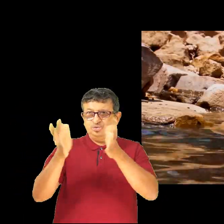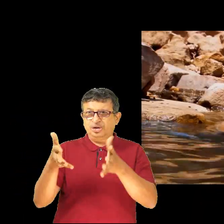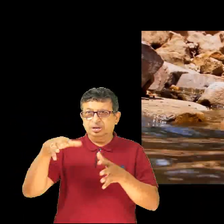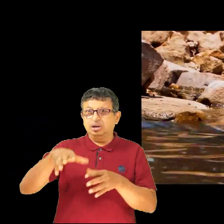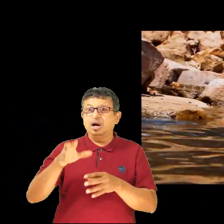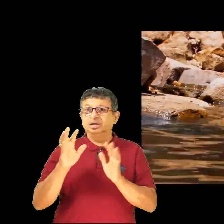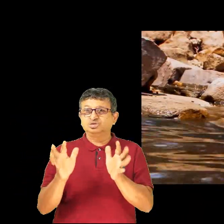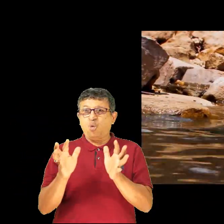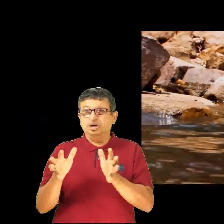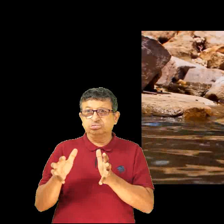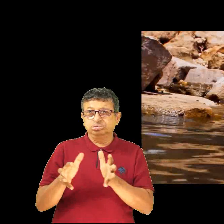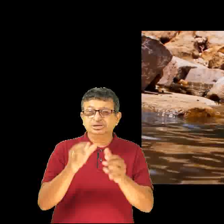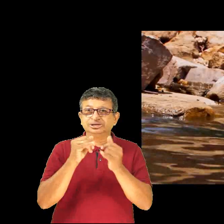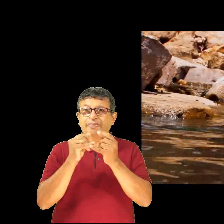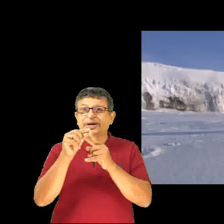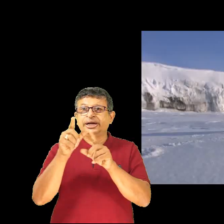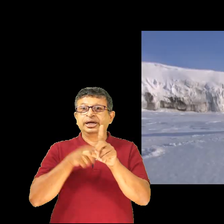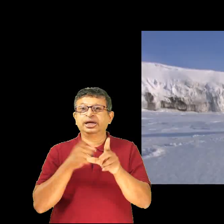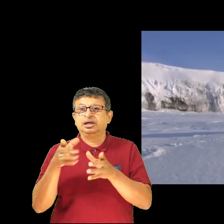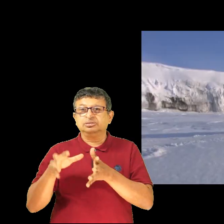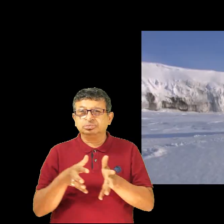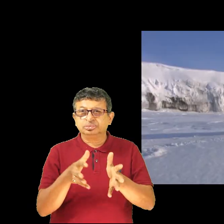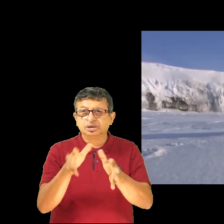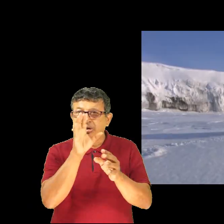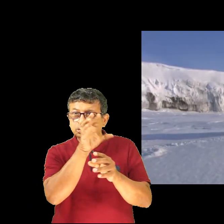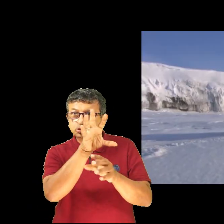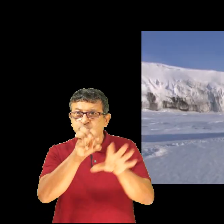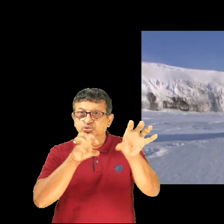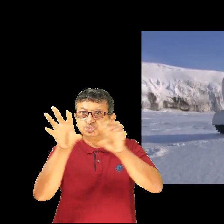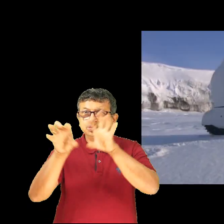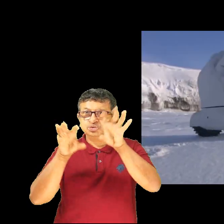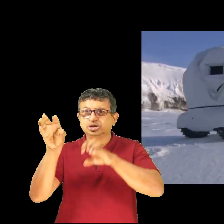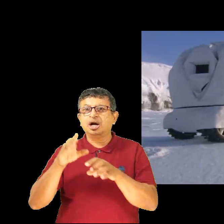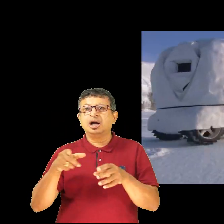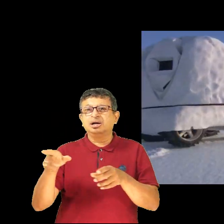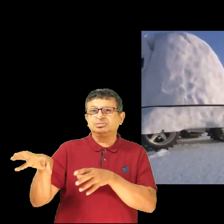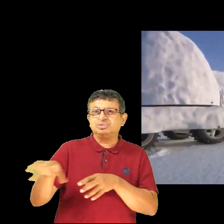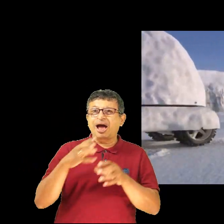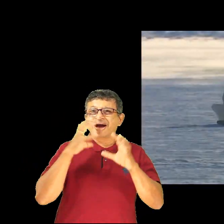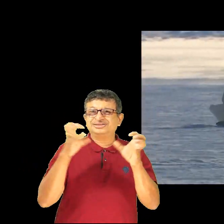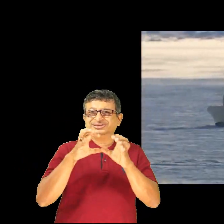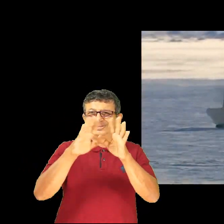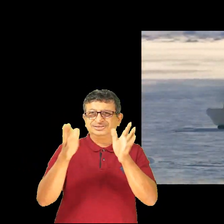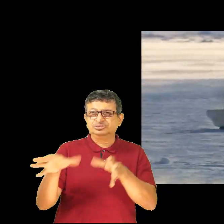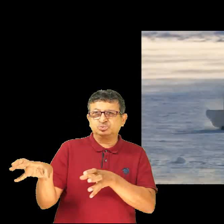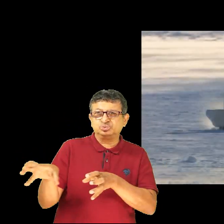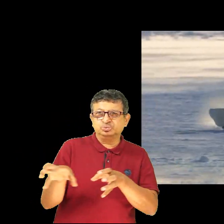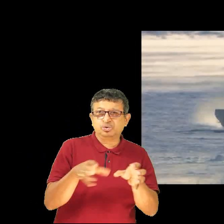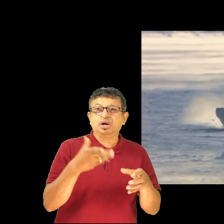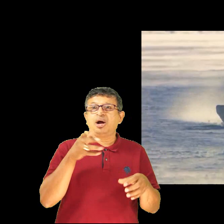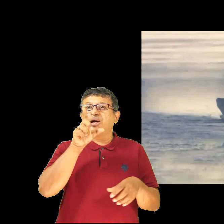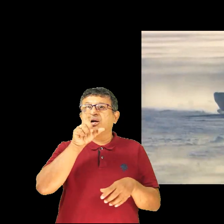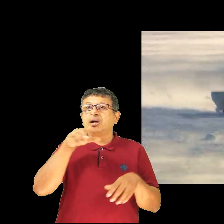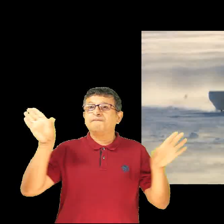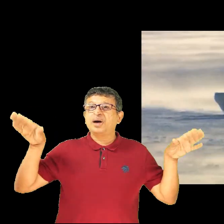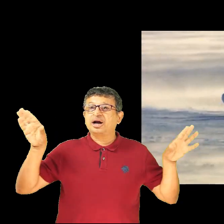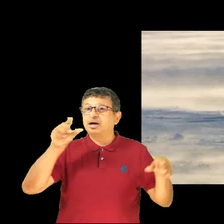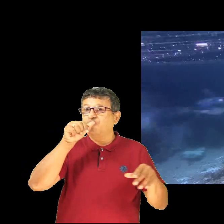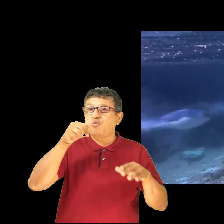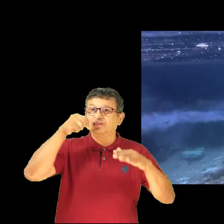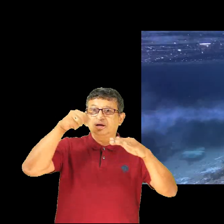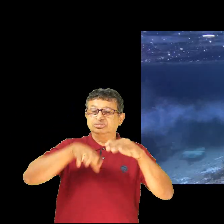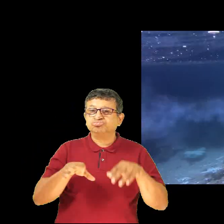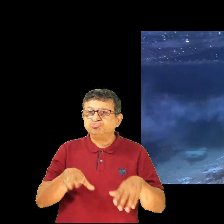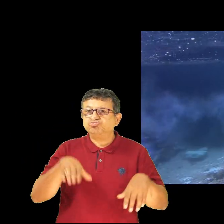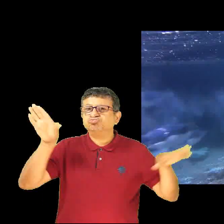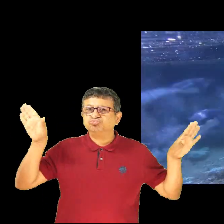on wild animals. For decades, animatronics have been used in film and television for the sake of special effects and to recreate moments